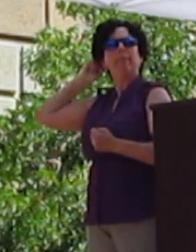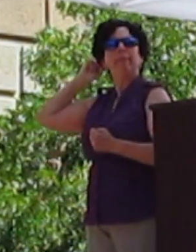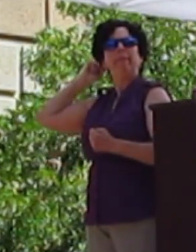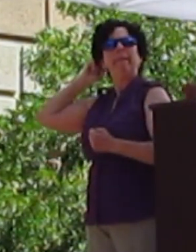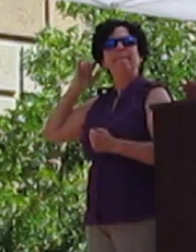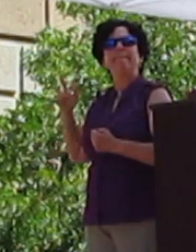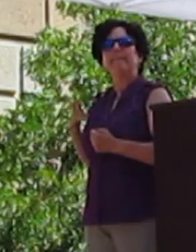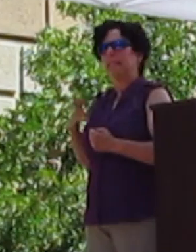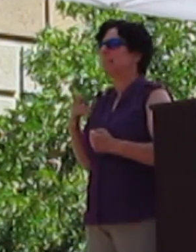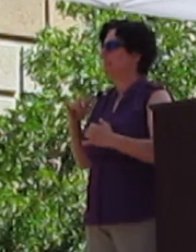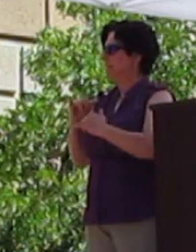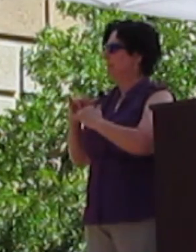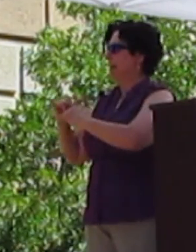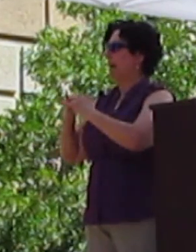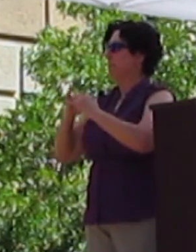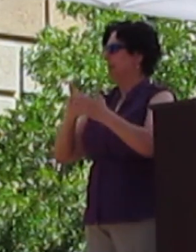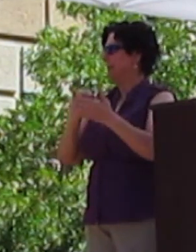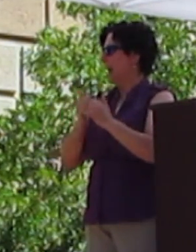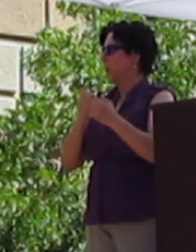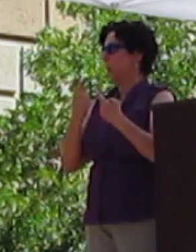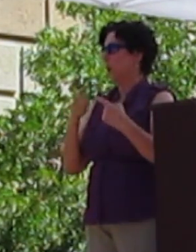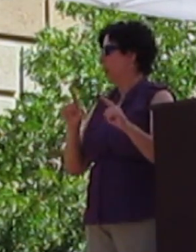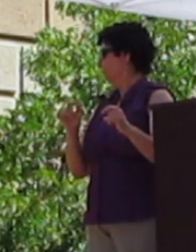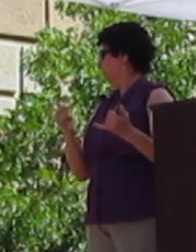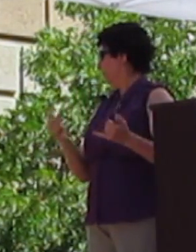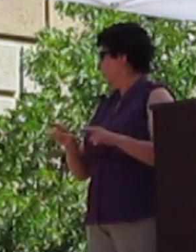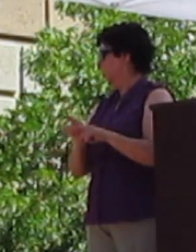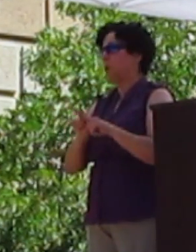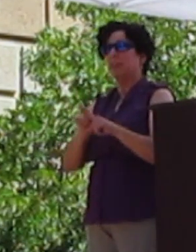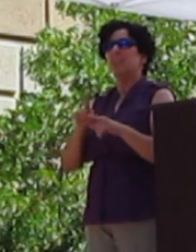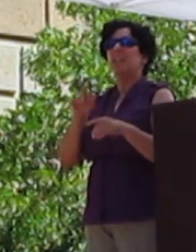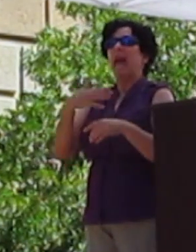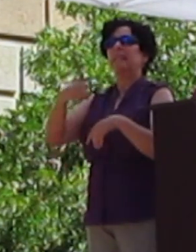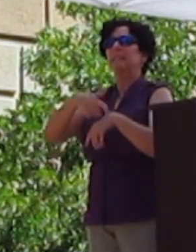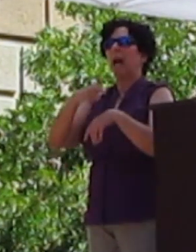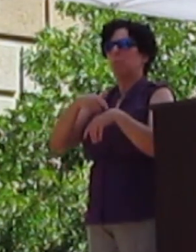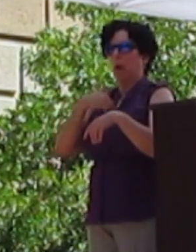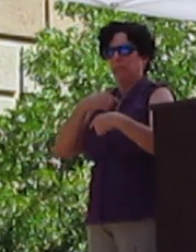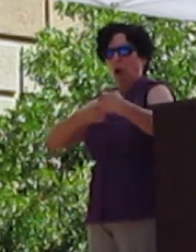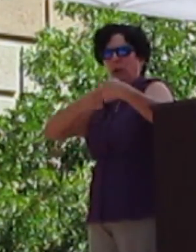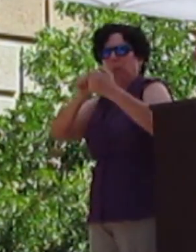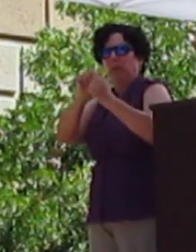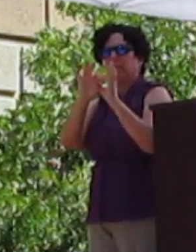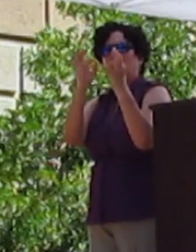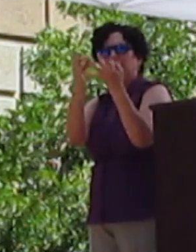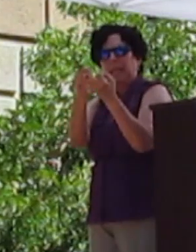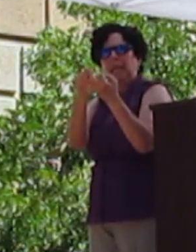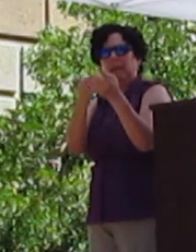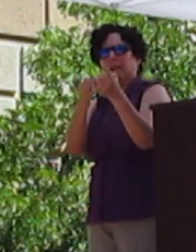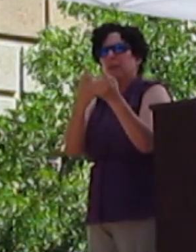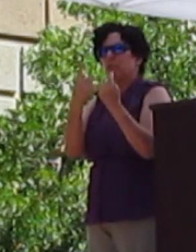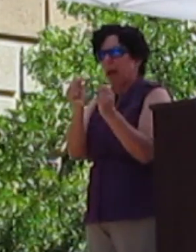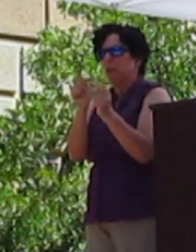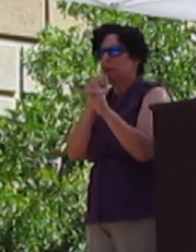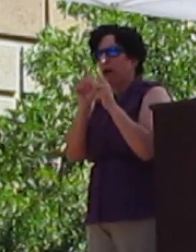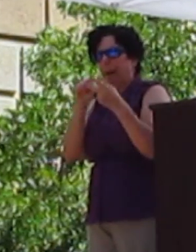That's how everyone else's feelings work too. So the next time you get into an argument with a friend or family member, try talking about that and see